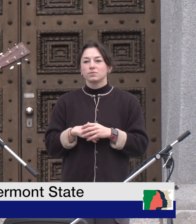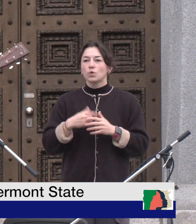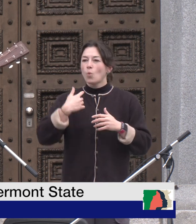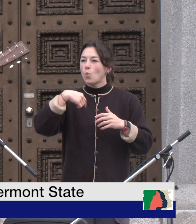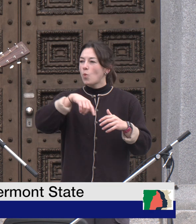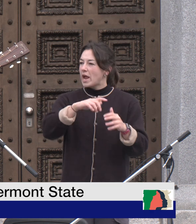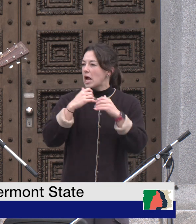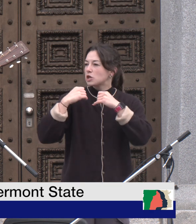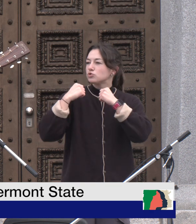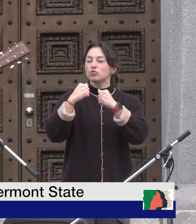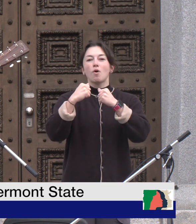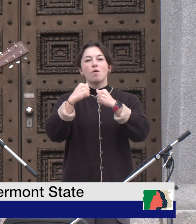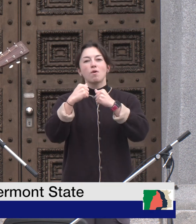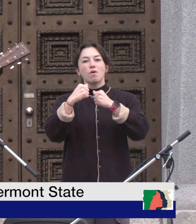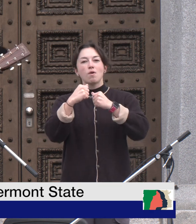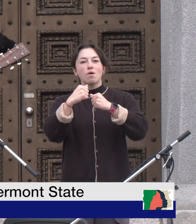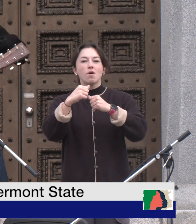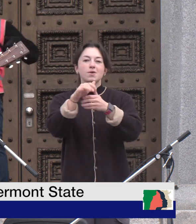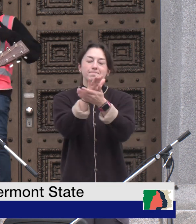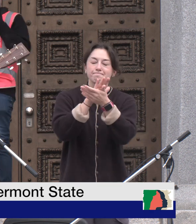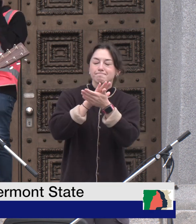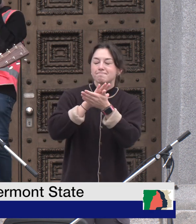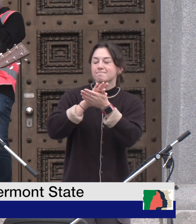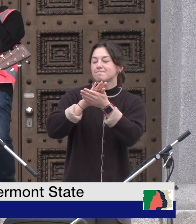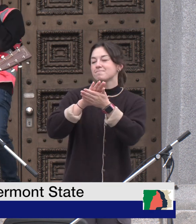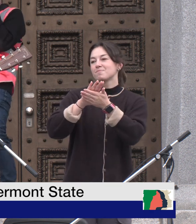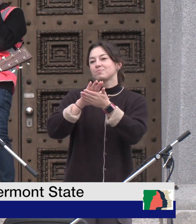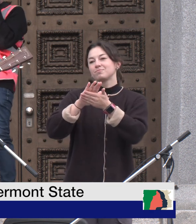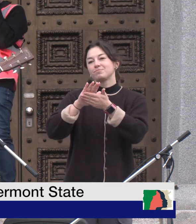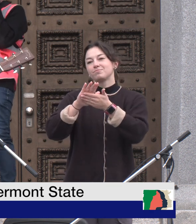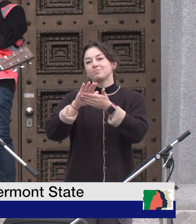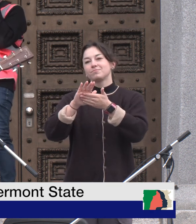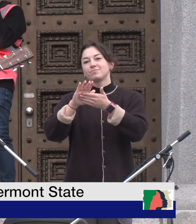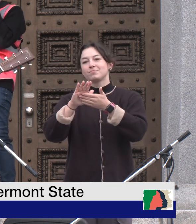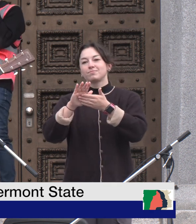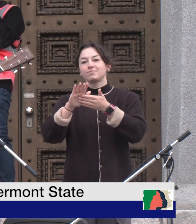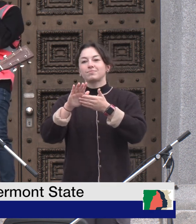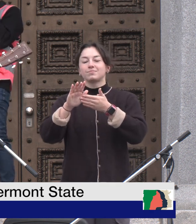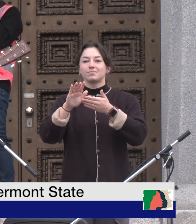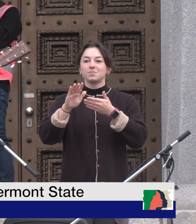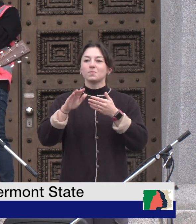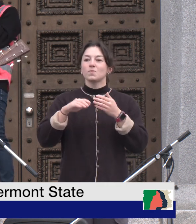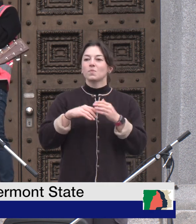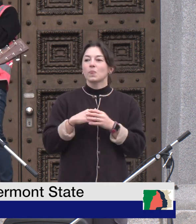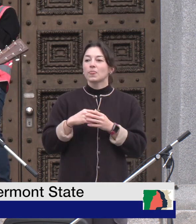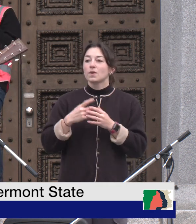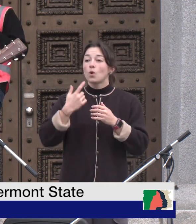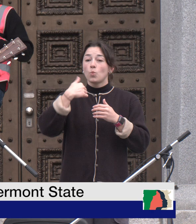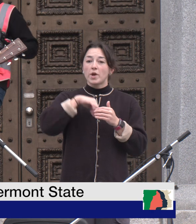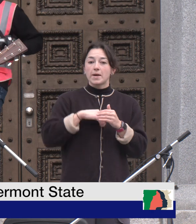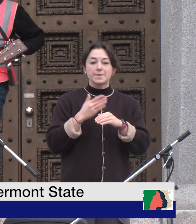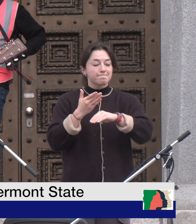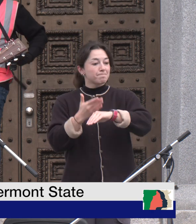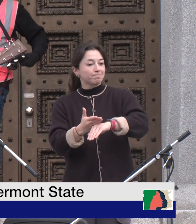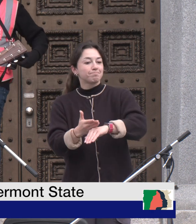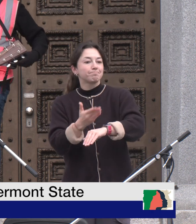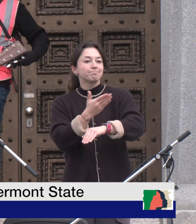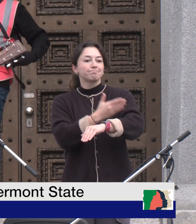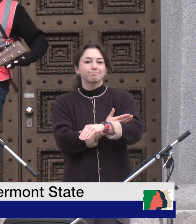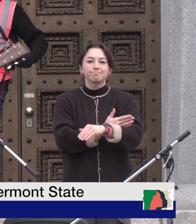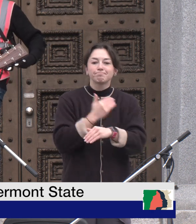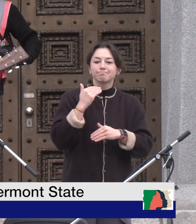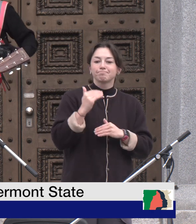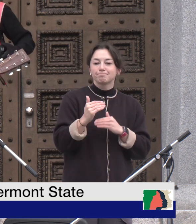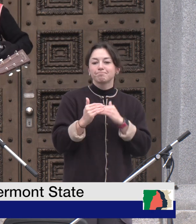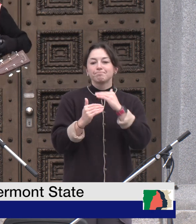are stronger than that. We are kinder than that. We are moving forward. We